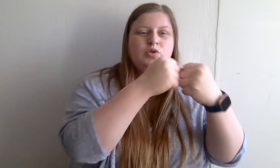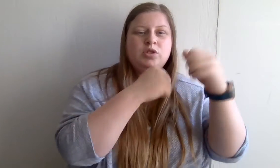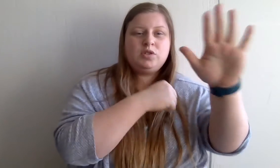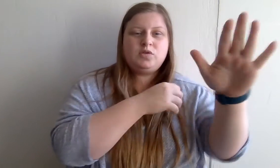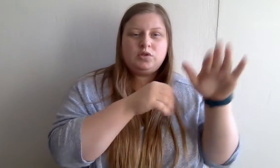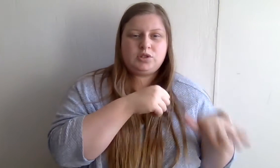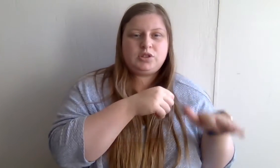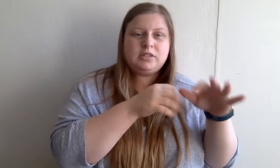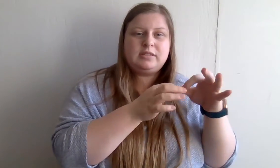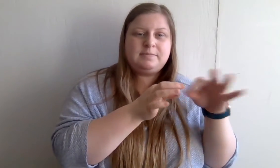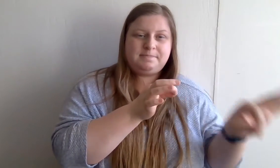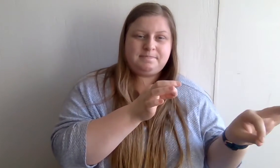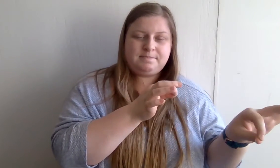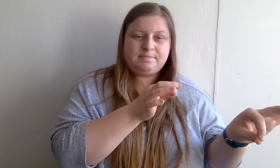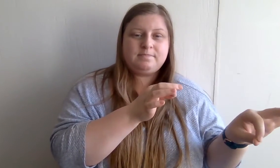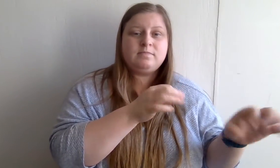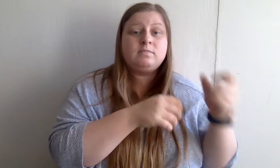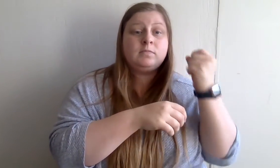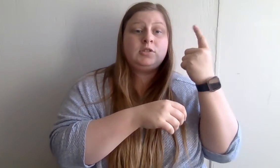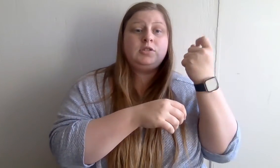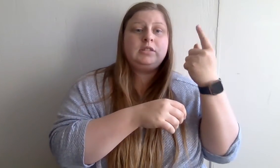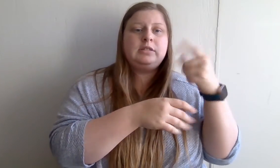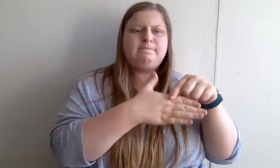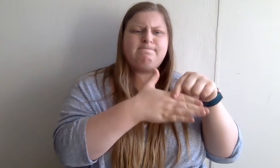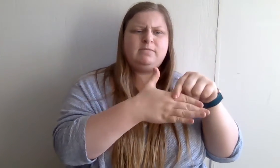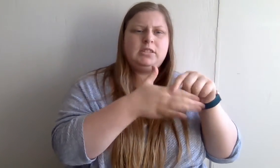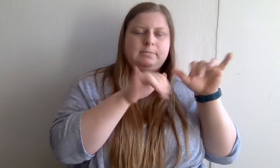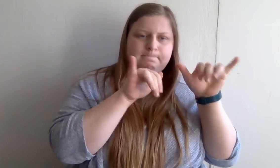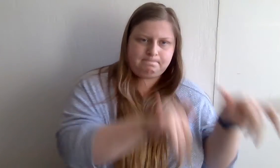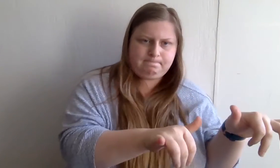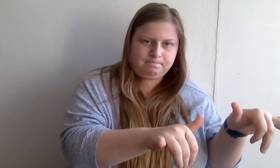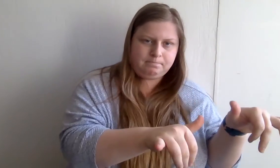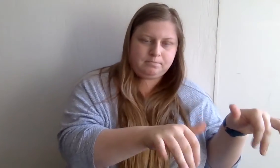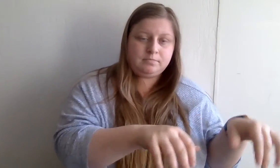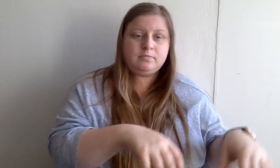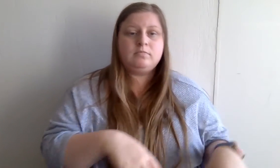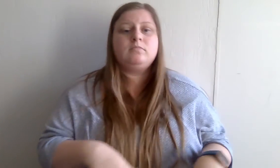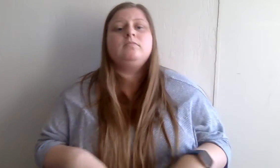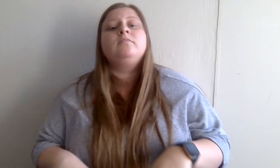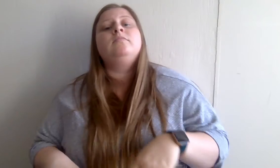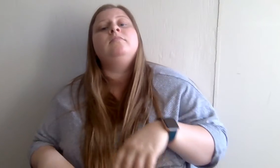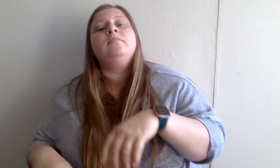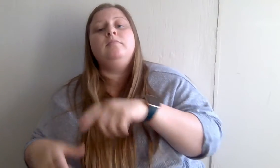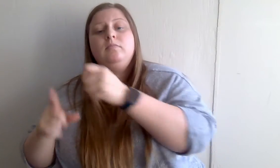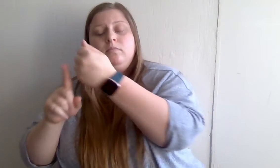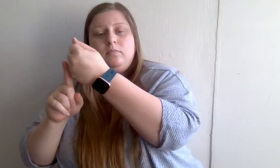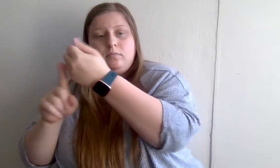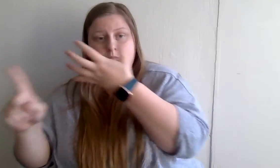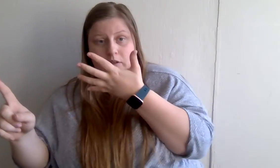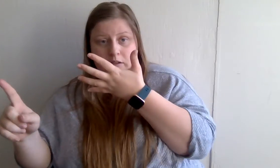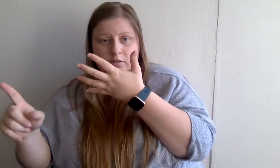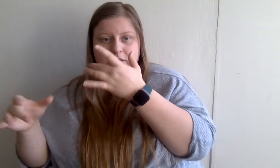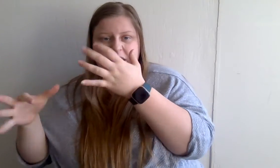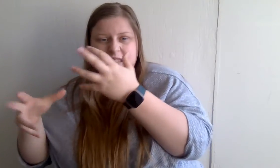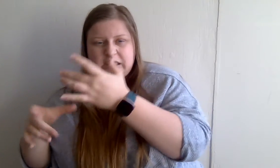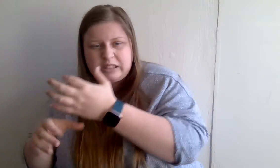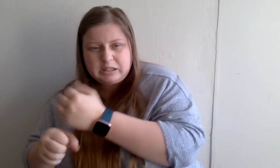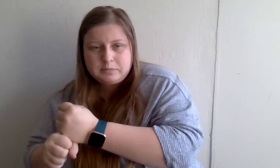Recasting means you change the sentence structure of your child's utterance, but you keep the content the same.